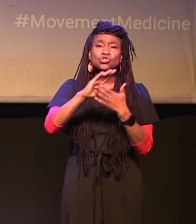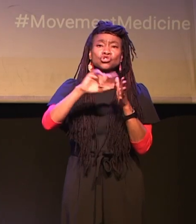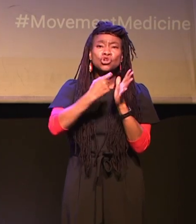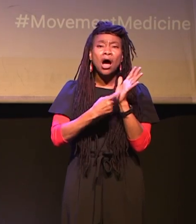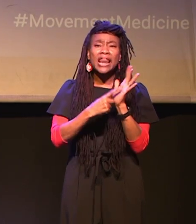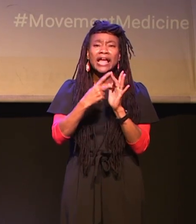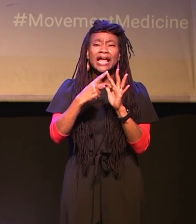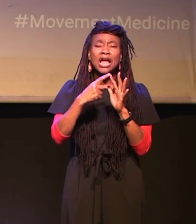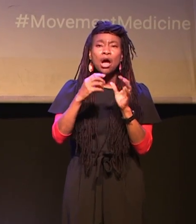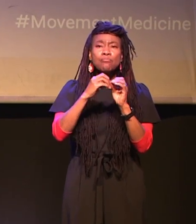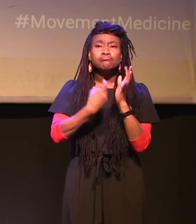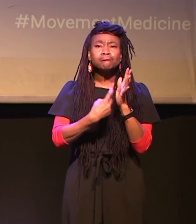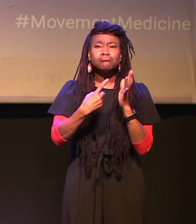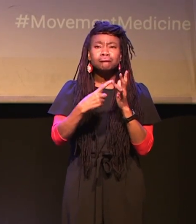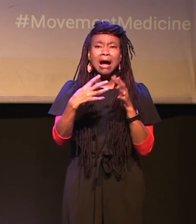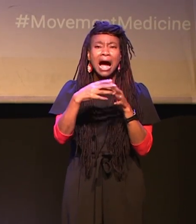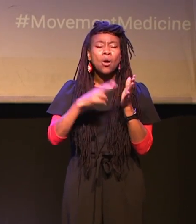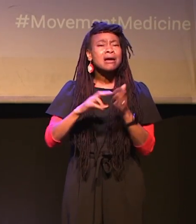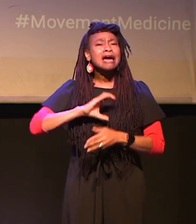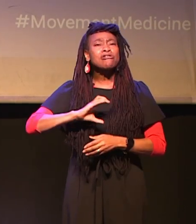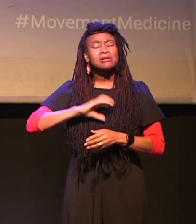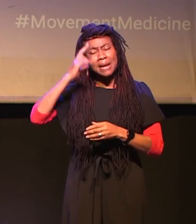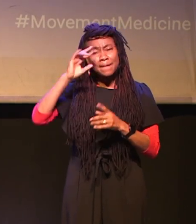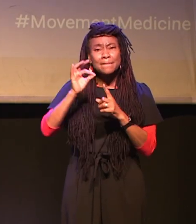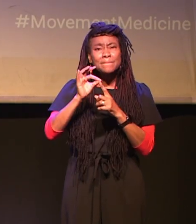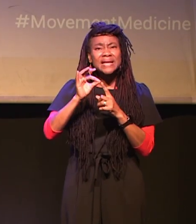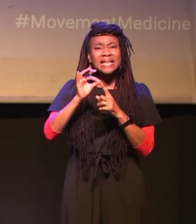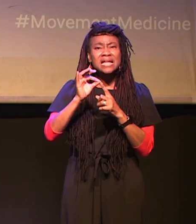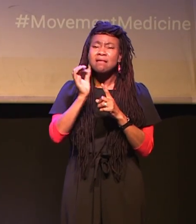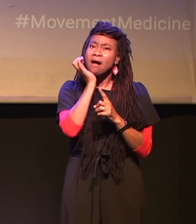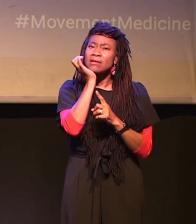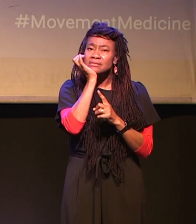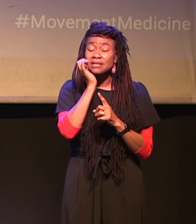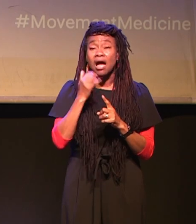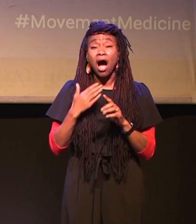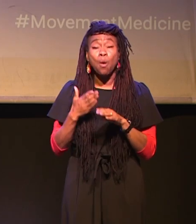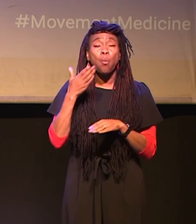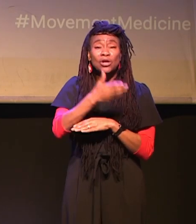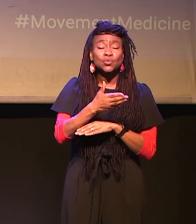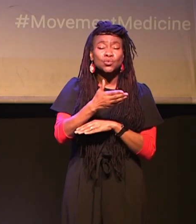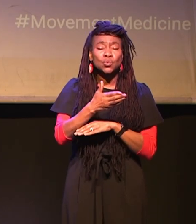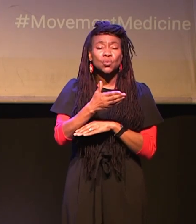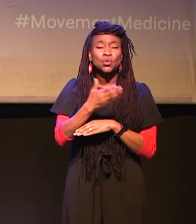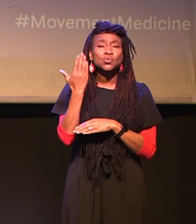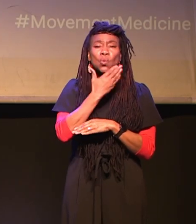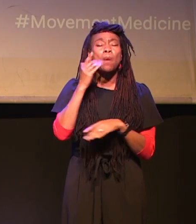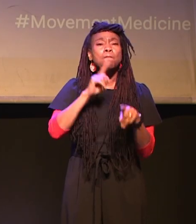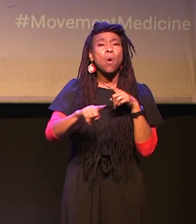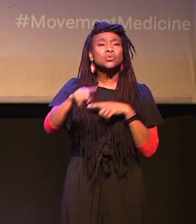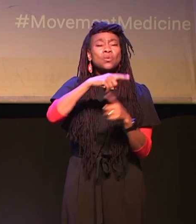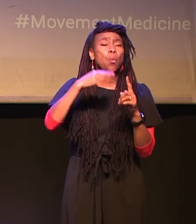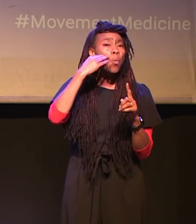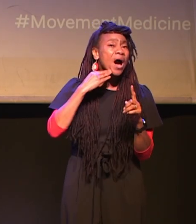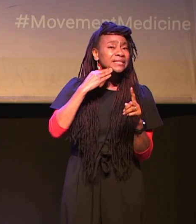wah. I used to joke that when I grew up, I felt like I went to a predominantly white school when I was a kid in